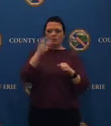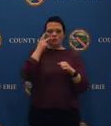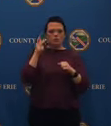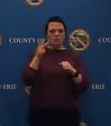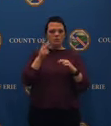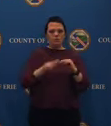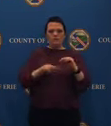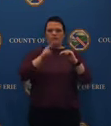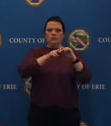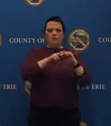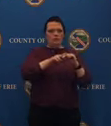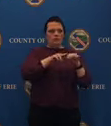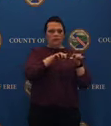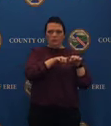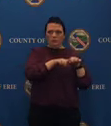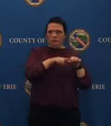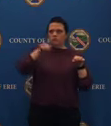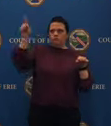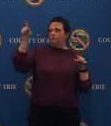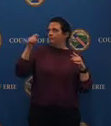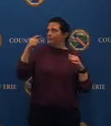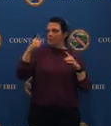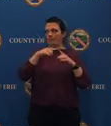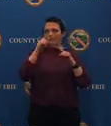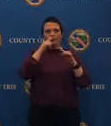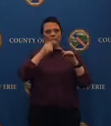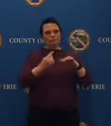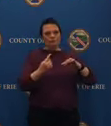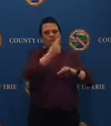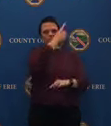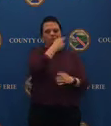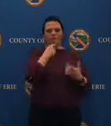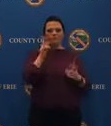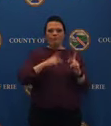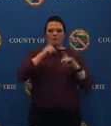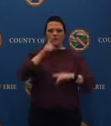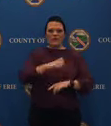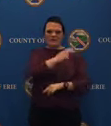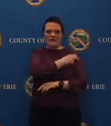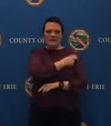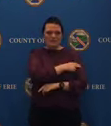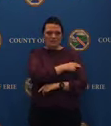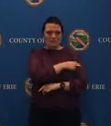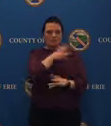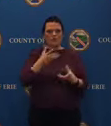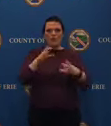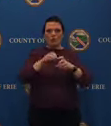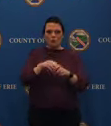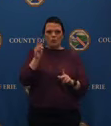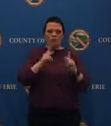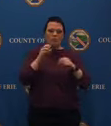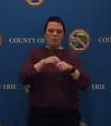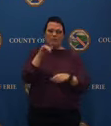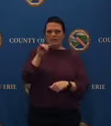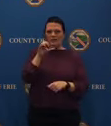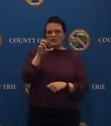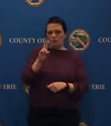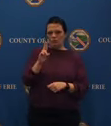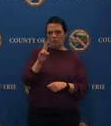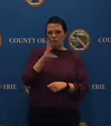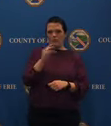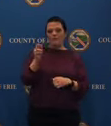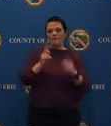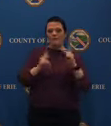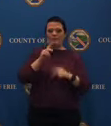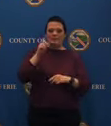growth in the number of people who require hospitalization, and including those in the intensive care unit and